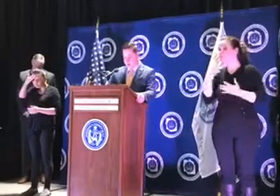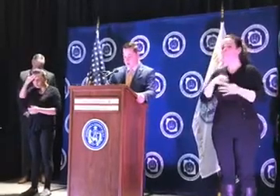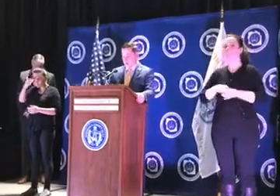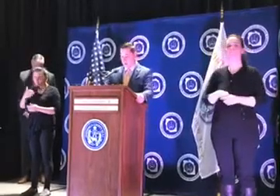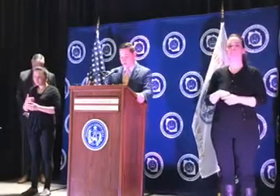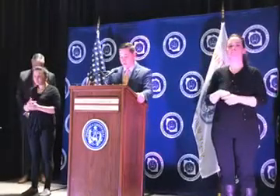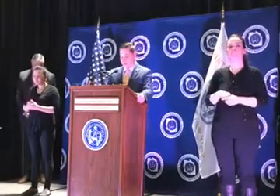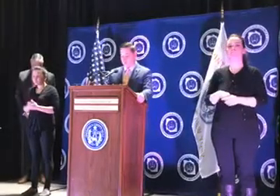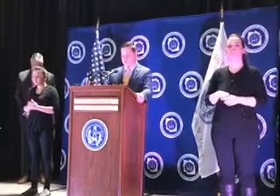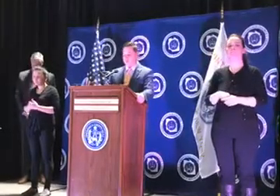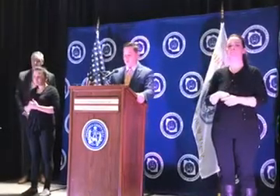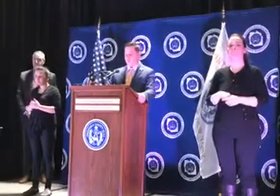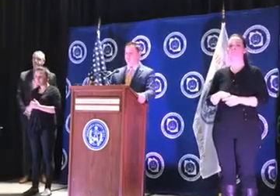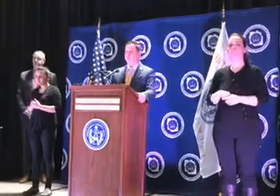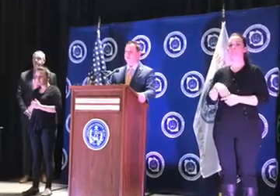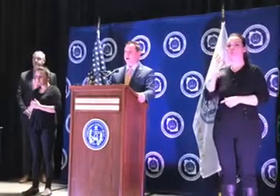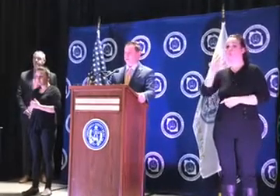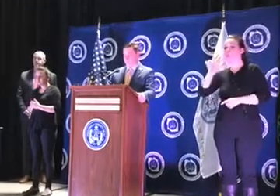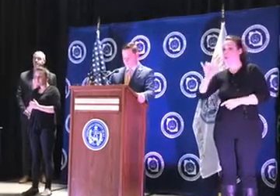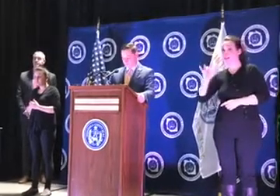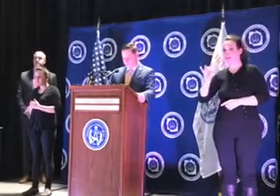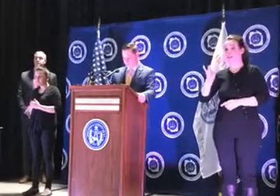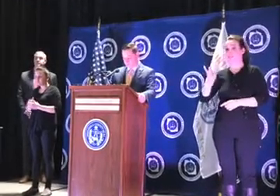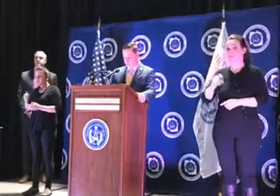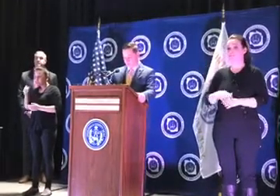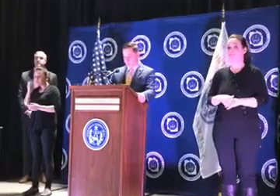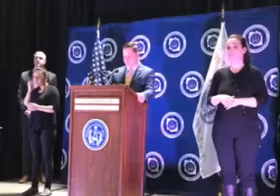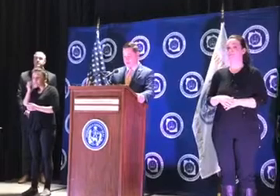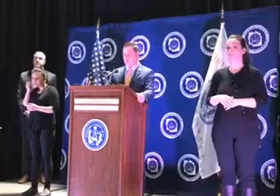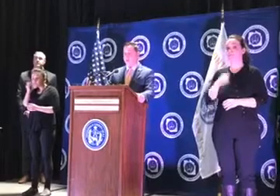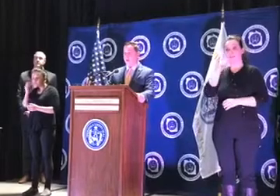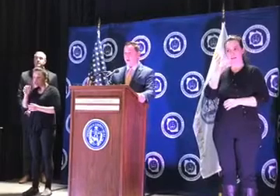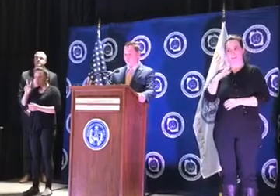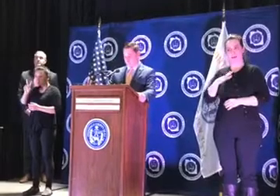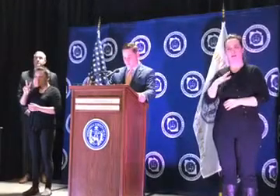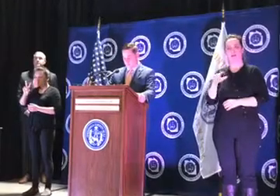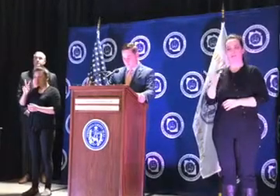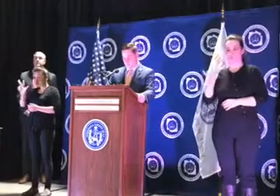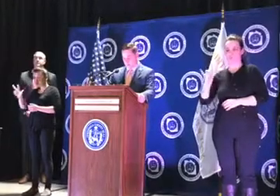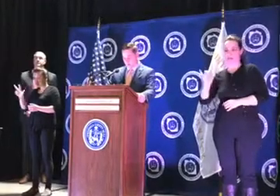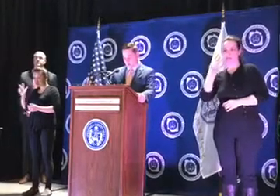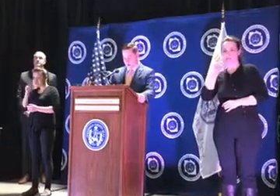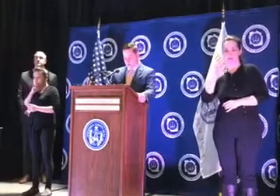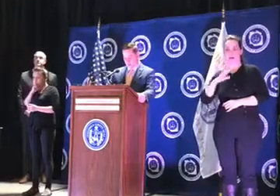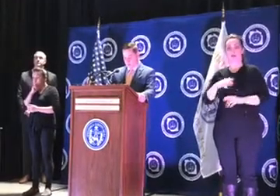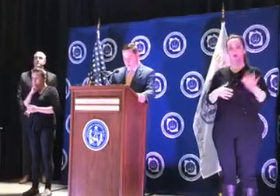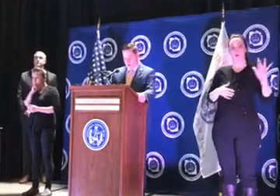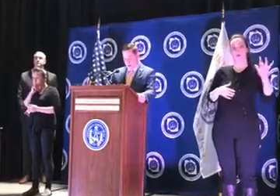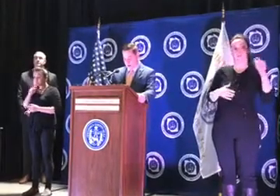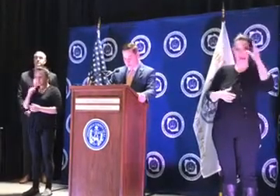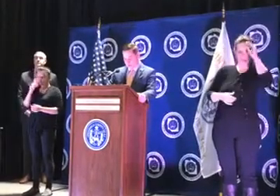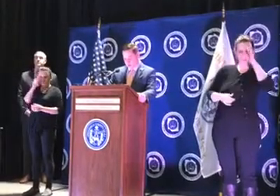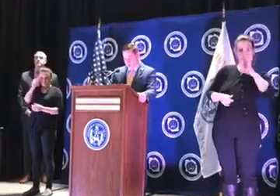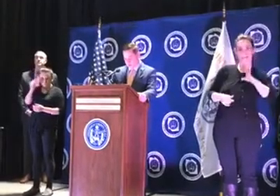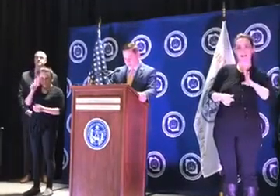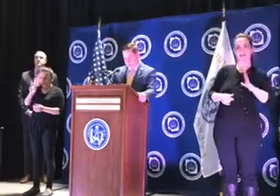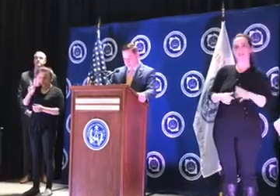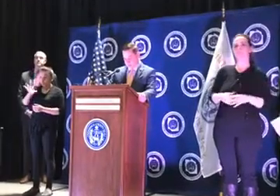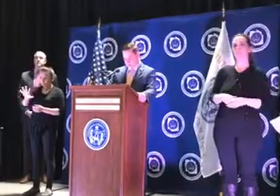are. 28 of these individuals are female, 25 are male. We have,